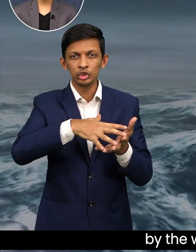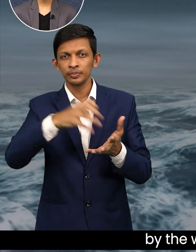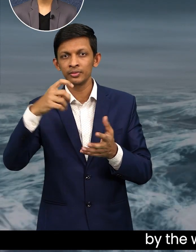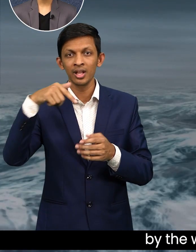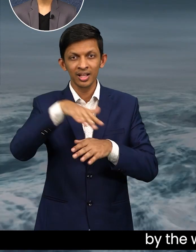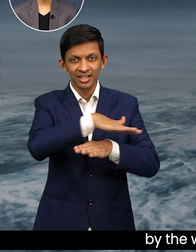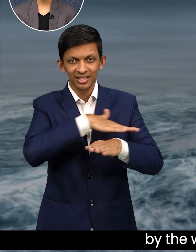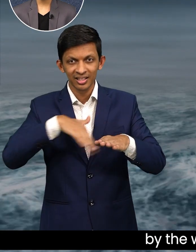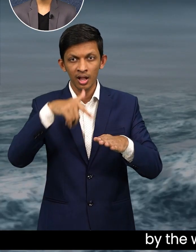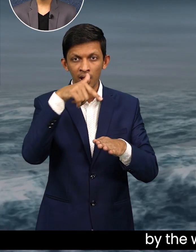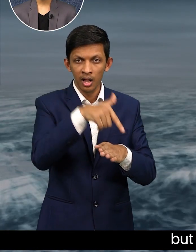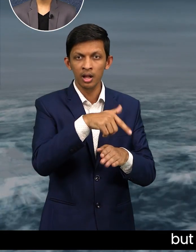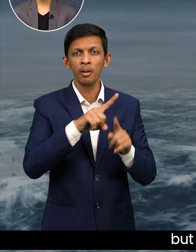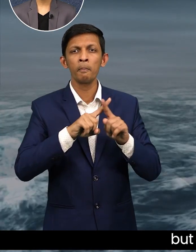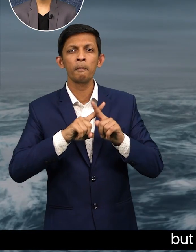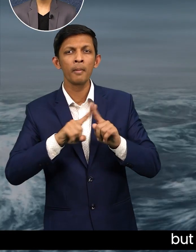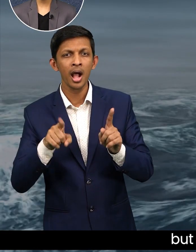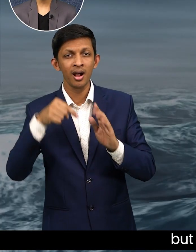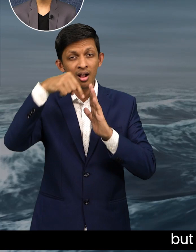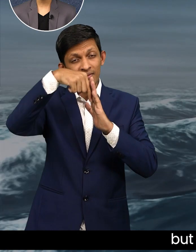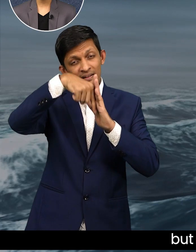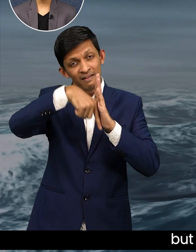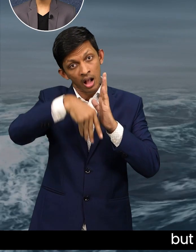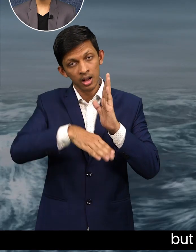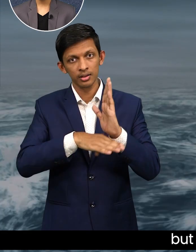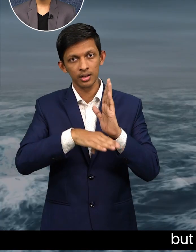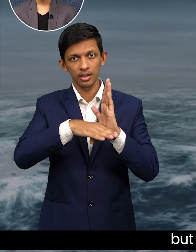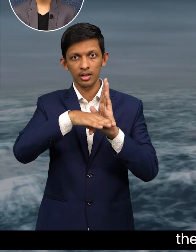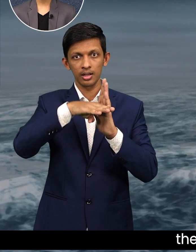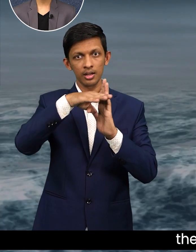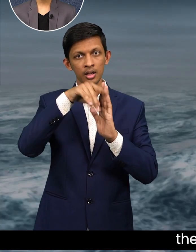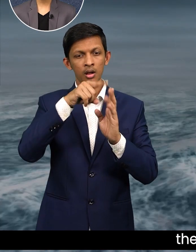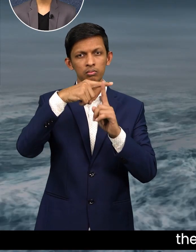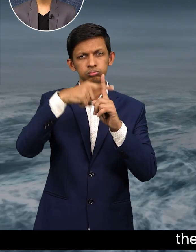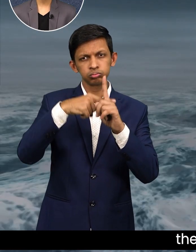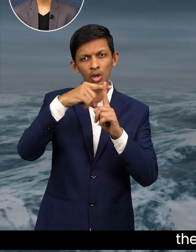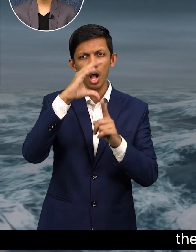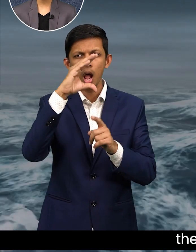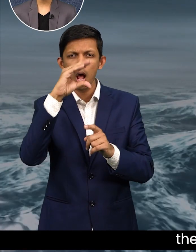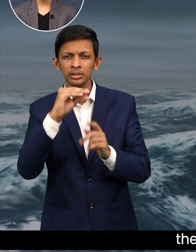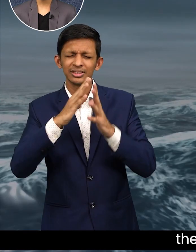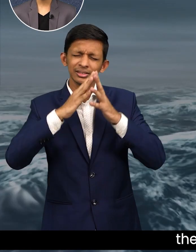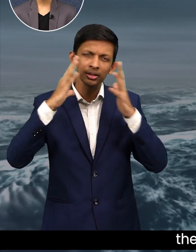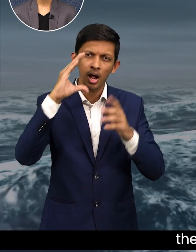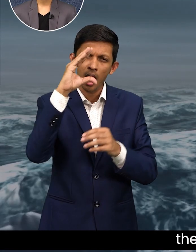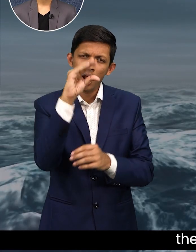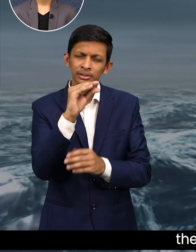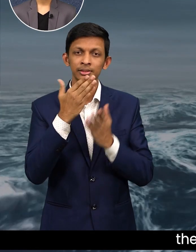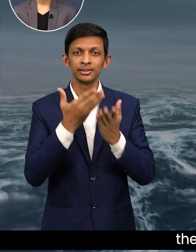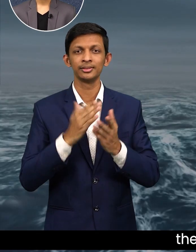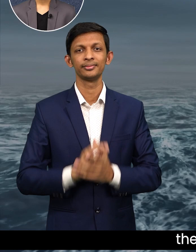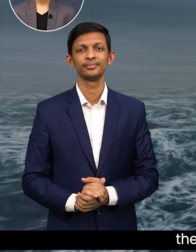the surface of ocean, but at deeper levels of ocean, the temperature is very less.